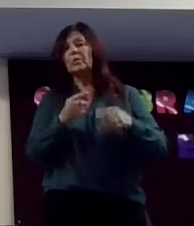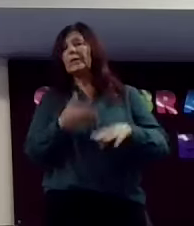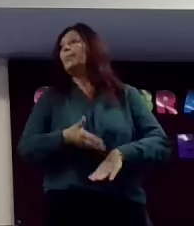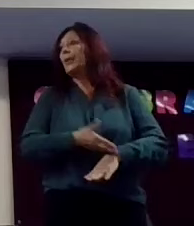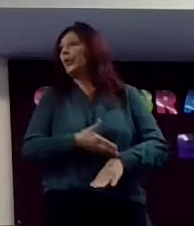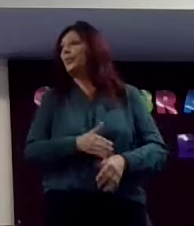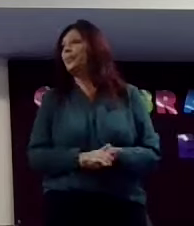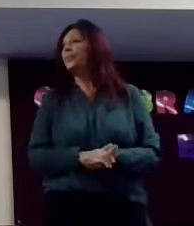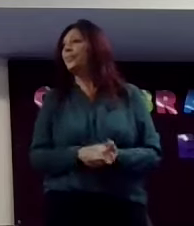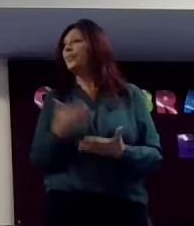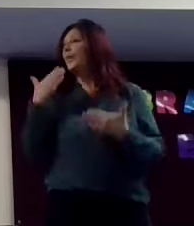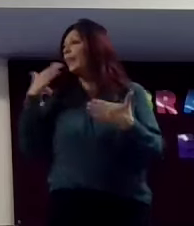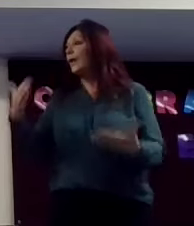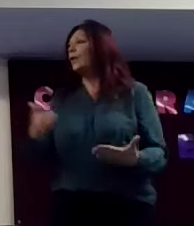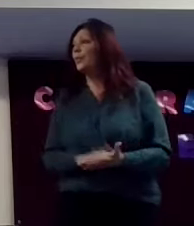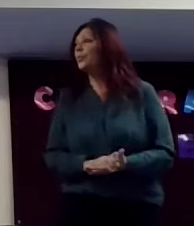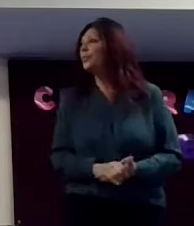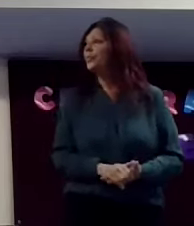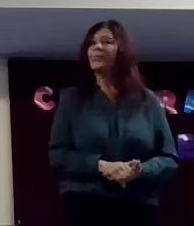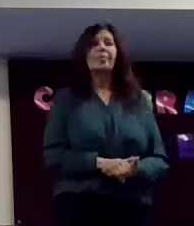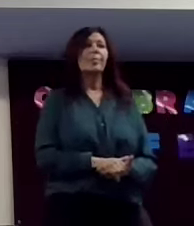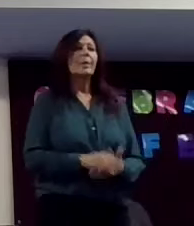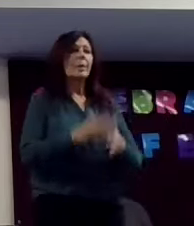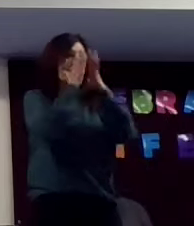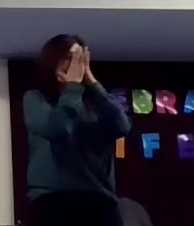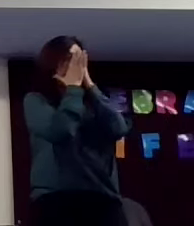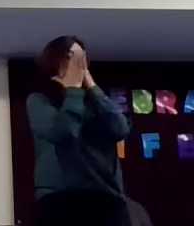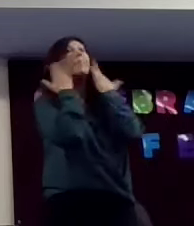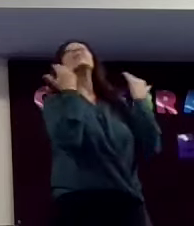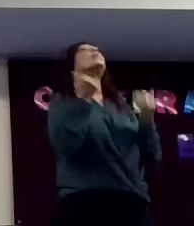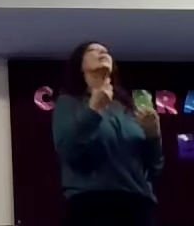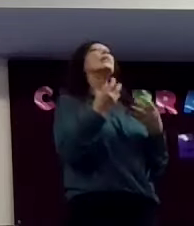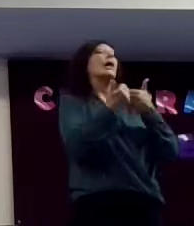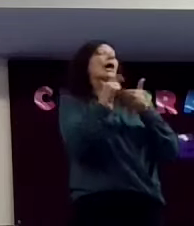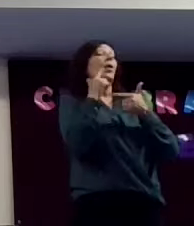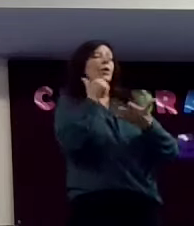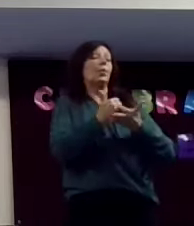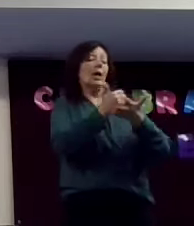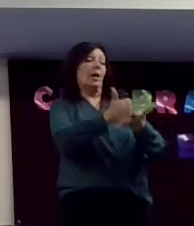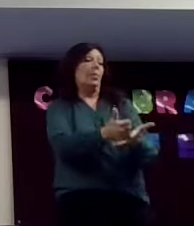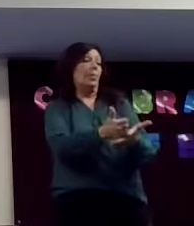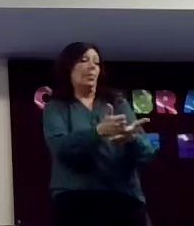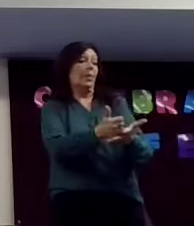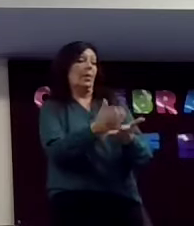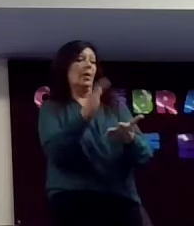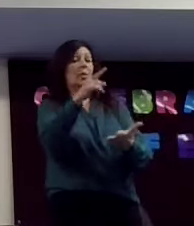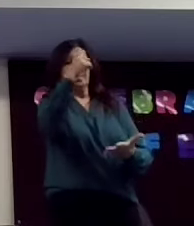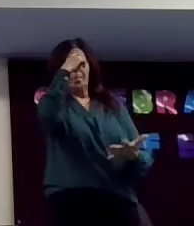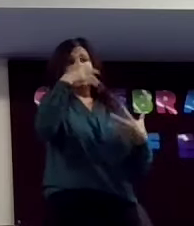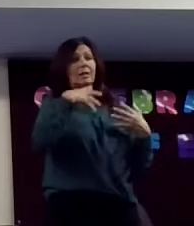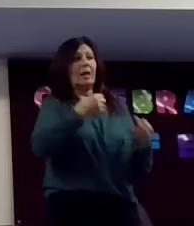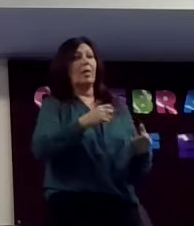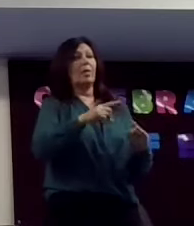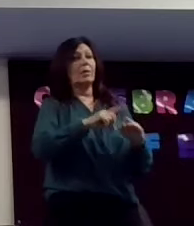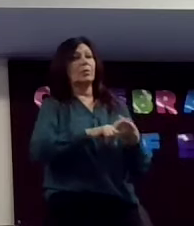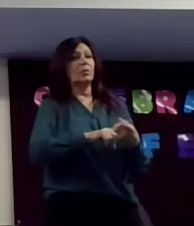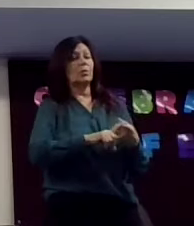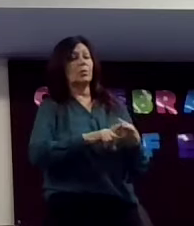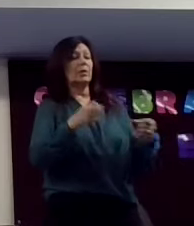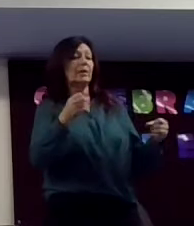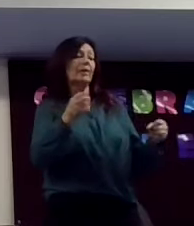better. All right. Thank you very much. You're welcome. How are you helping those mental health issues to